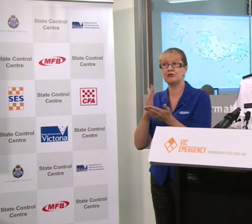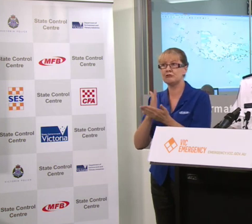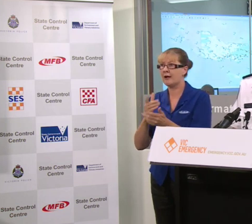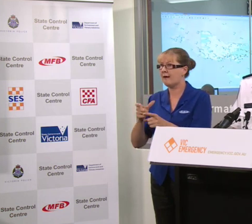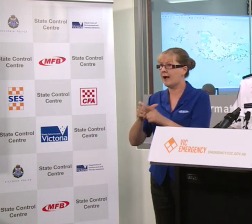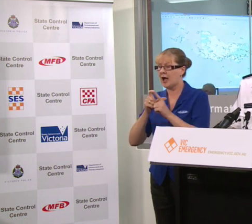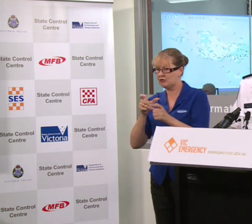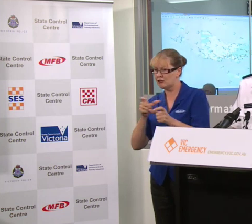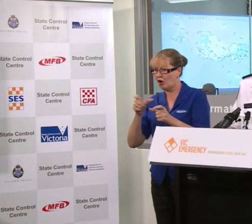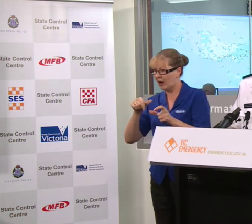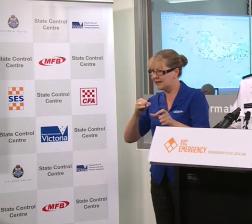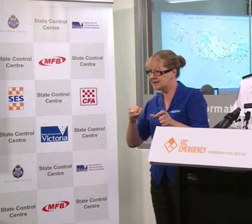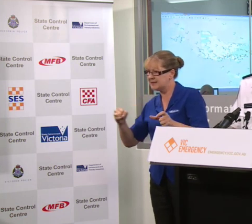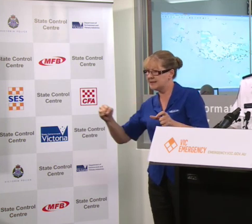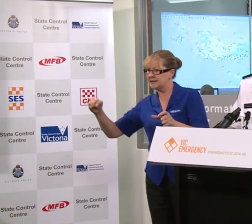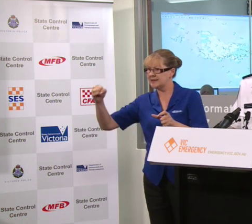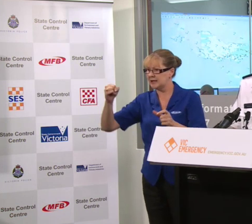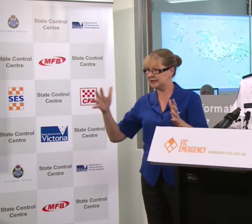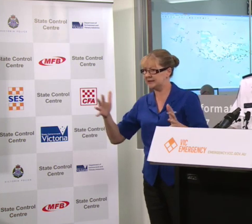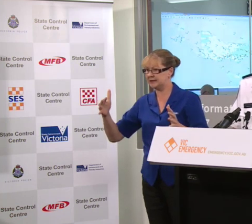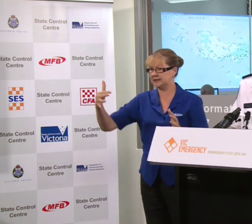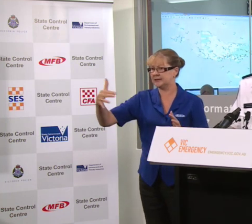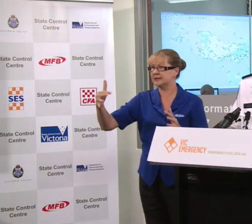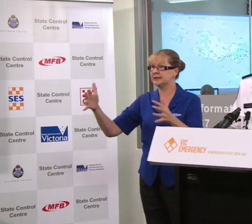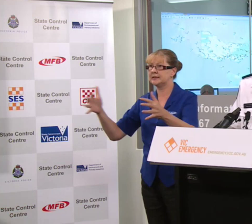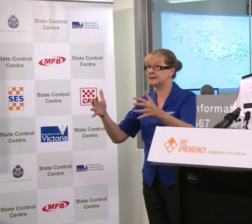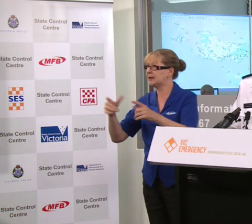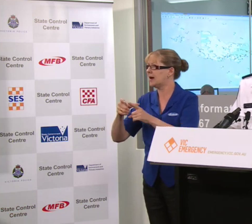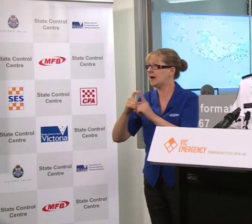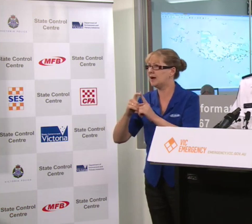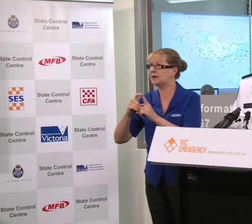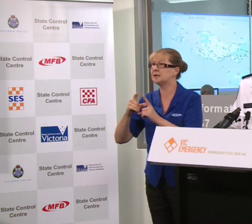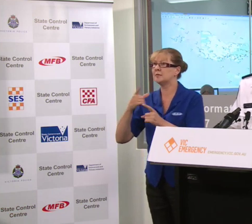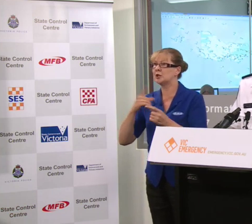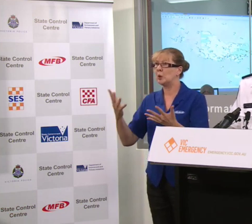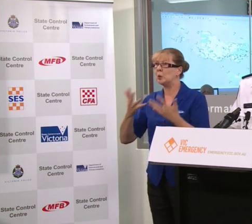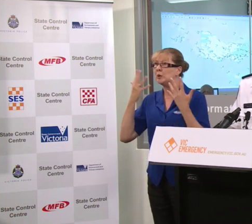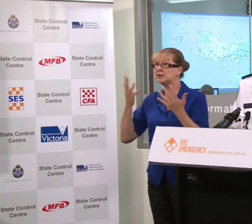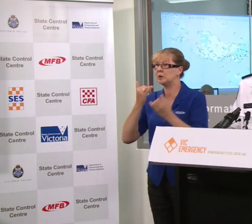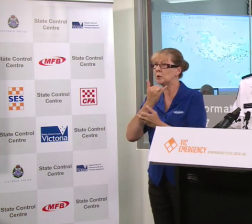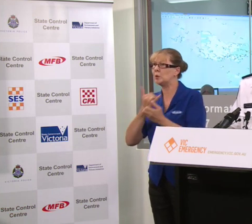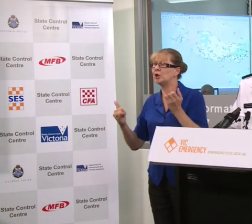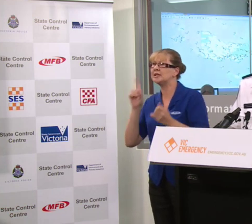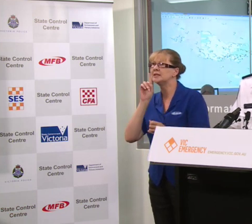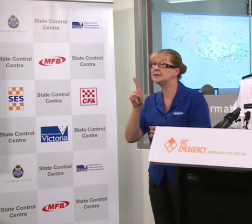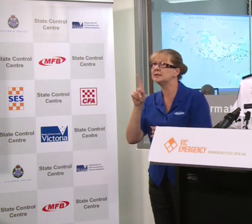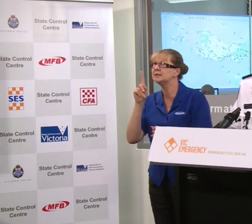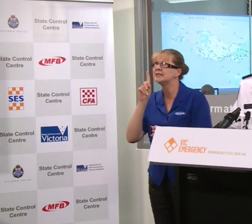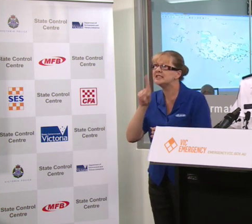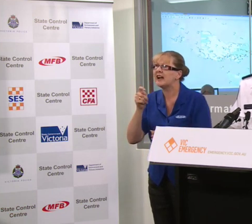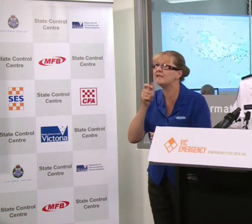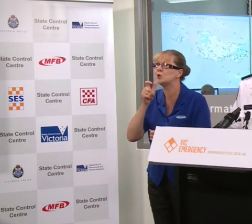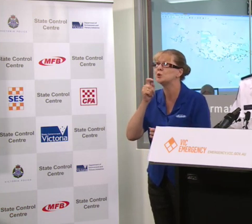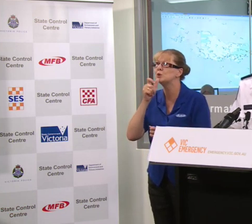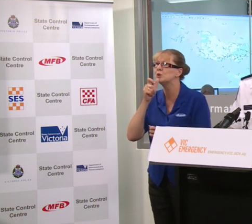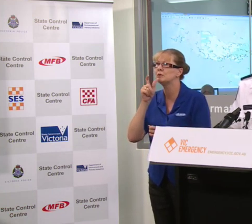a control line around the entire area of the fire. And obviously, as the wind conditions increased yesterday afternoon into the evening, it